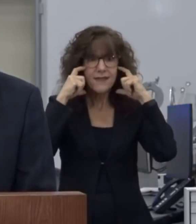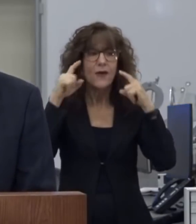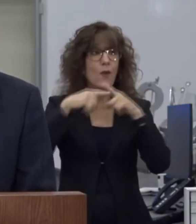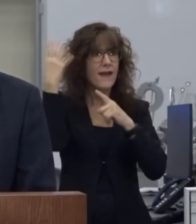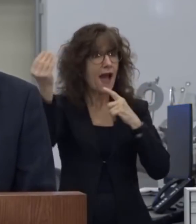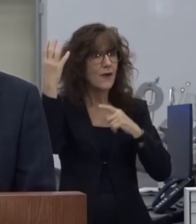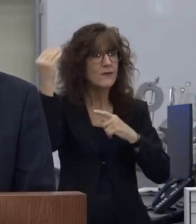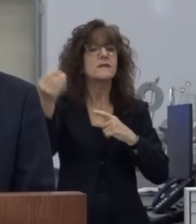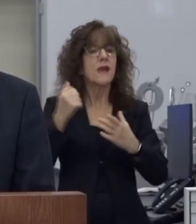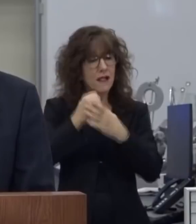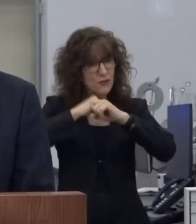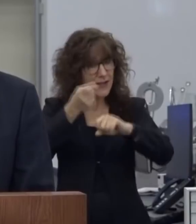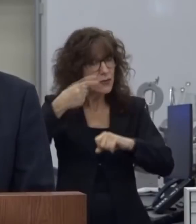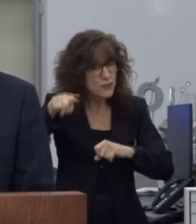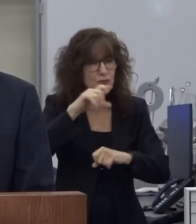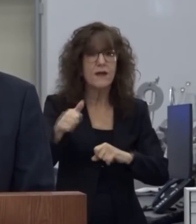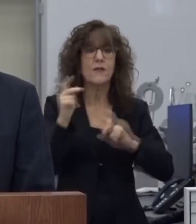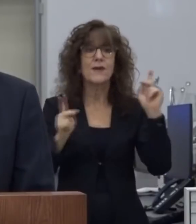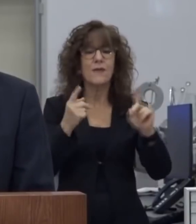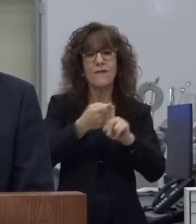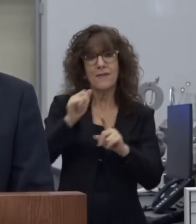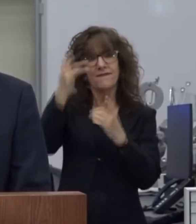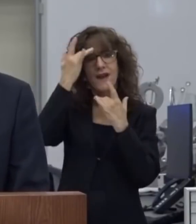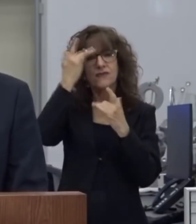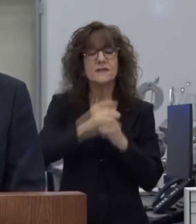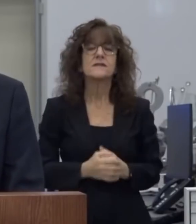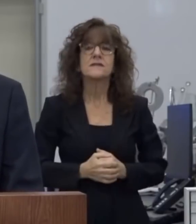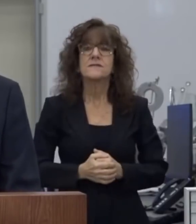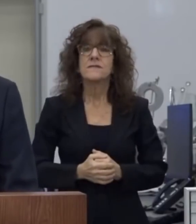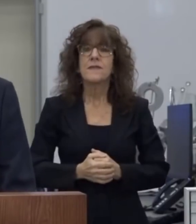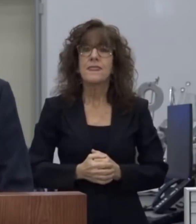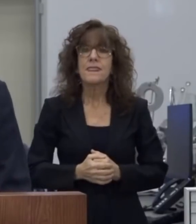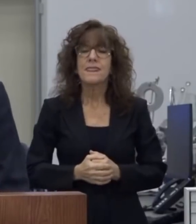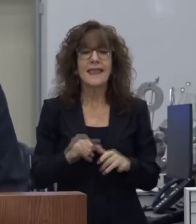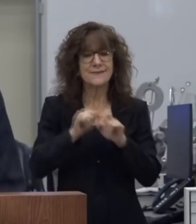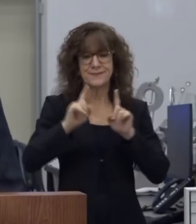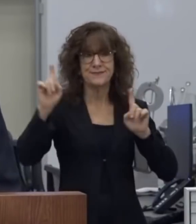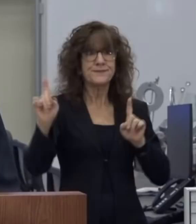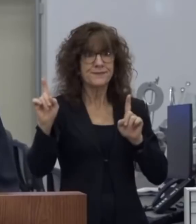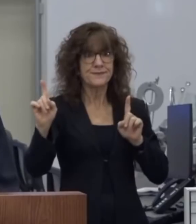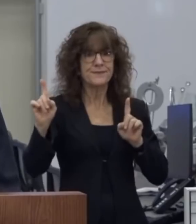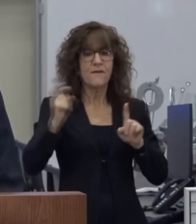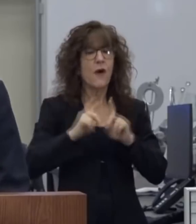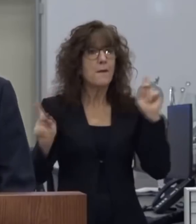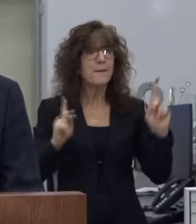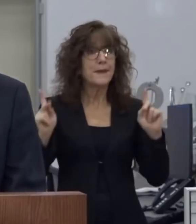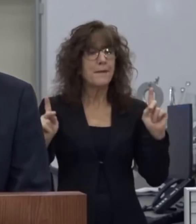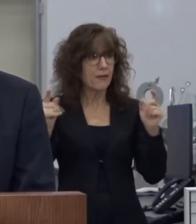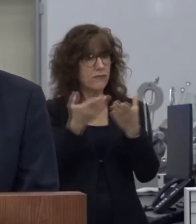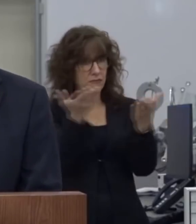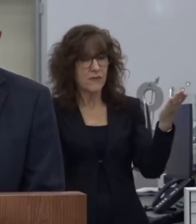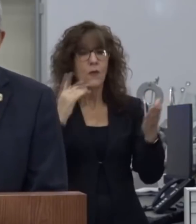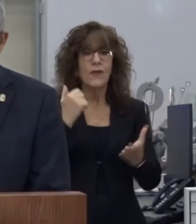will help protect you and others from the virus. Staying at least 6 feet away from people in public will